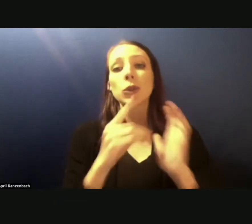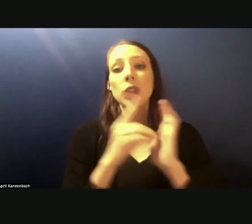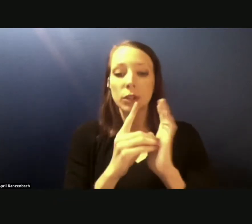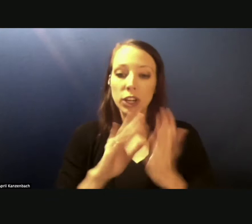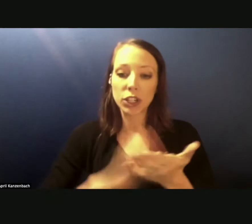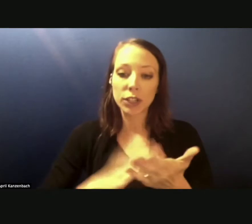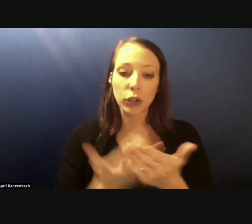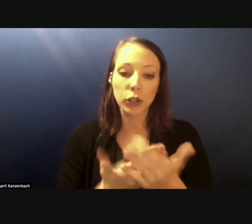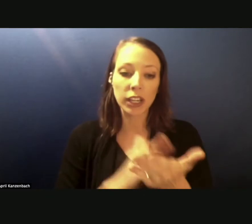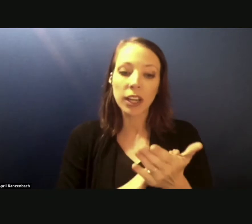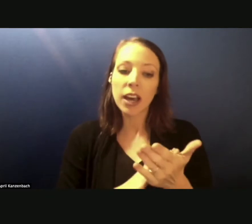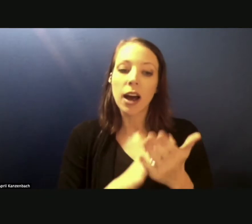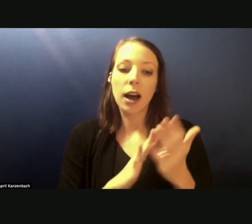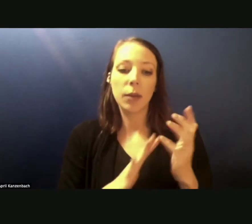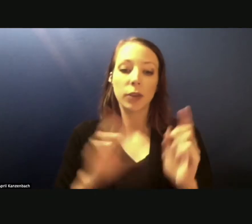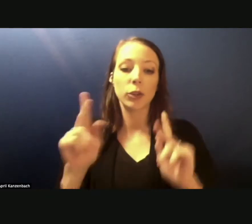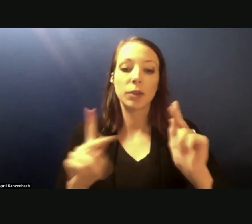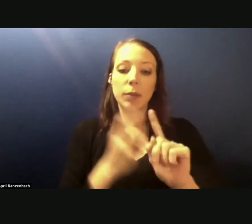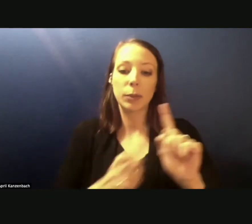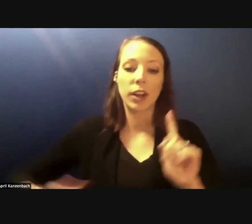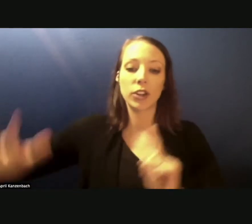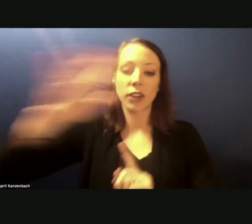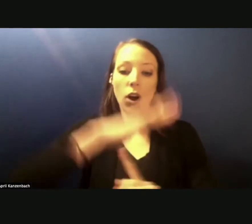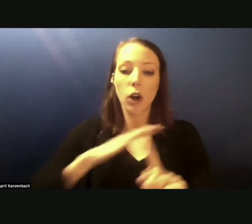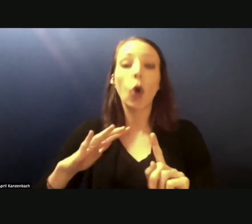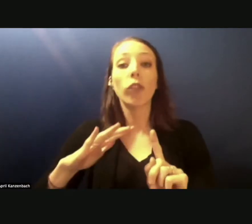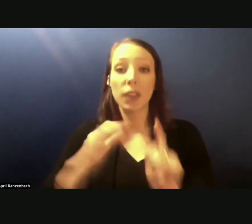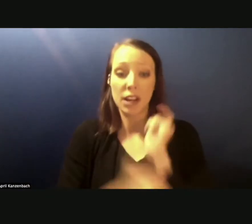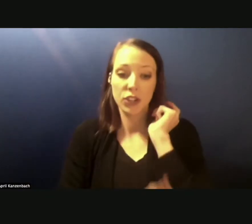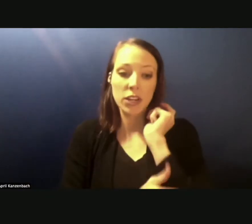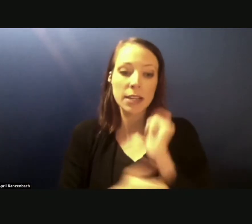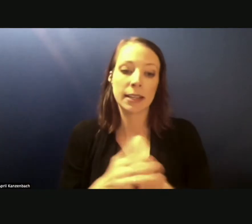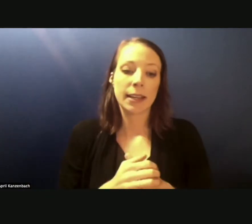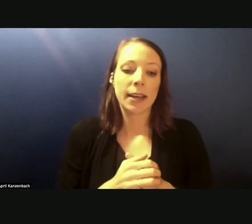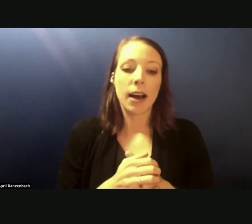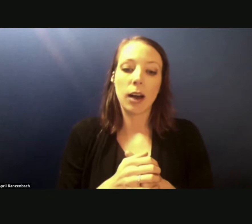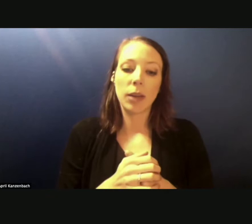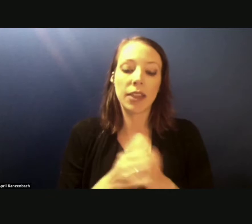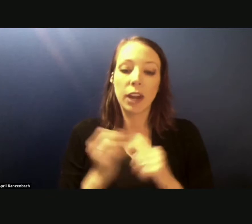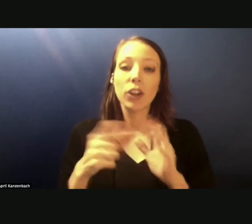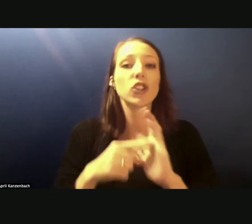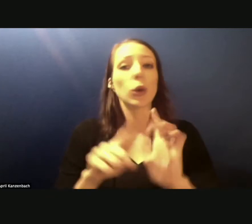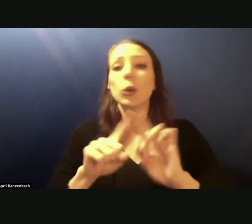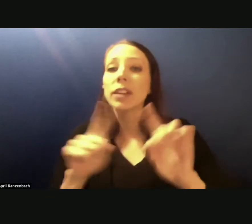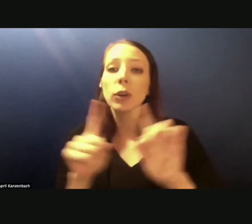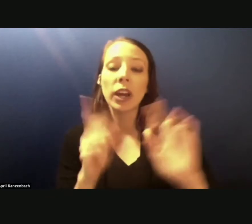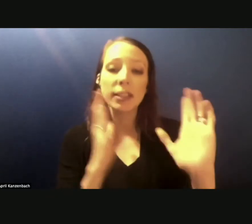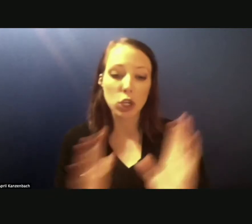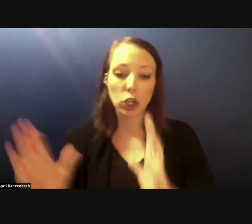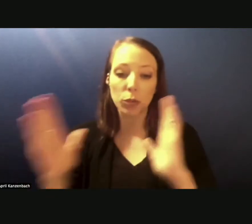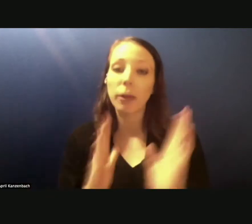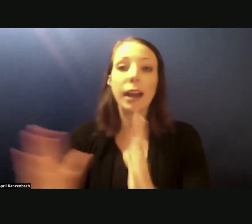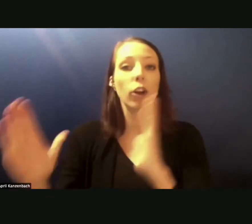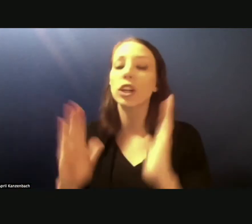we'll do demonstrations for cooking. And those are going to be from people that are just all over the country. And they're going to show you different ways